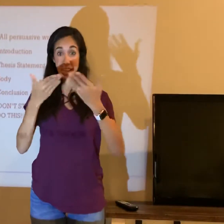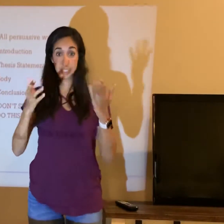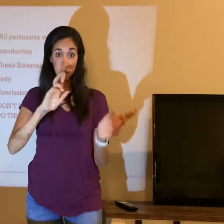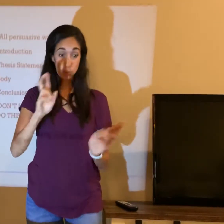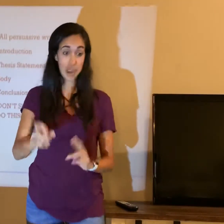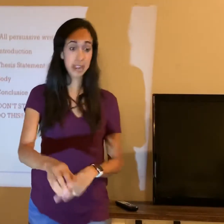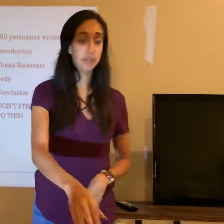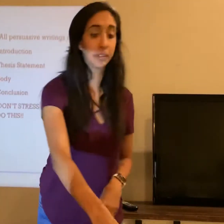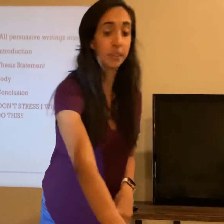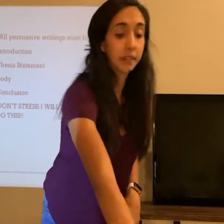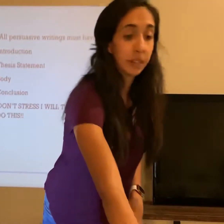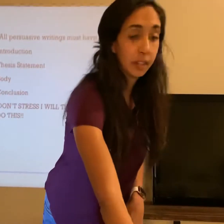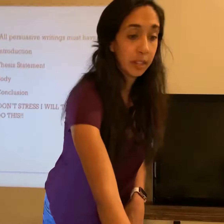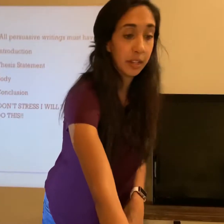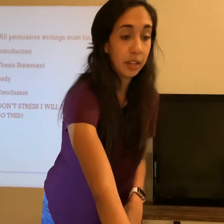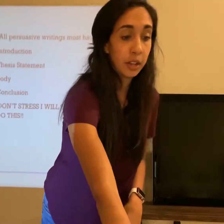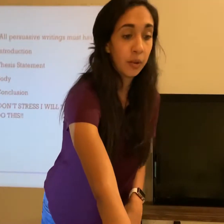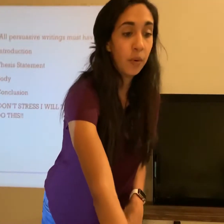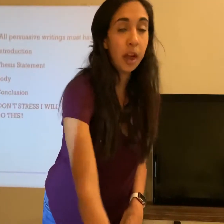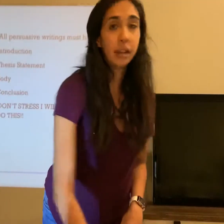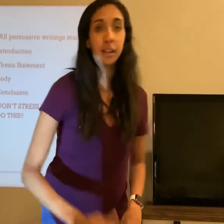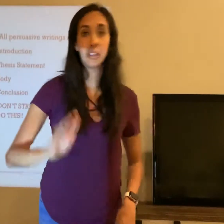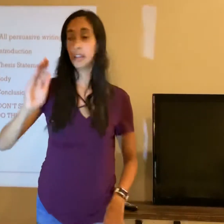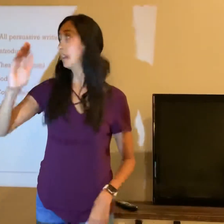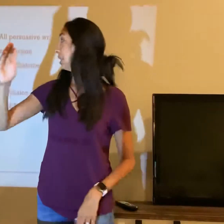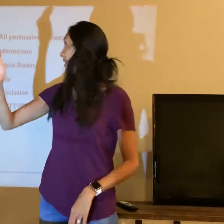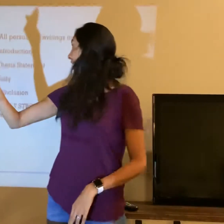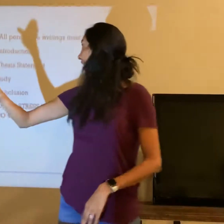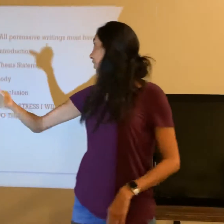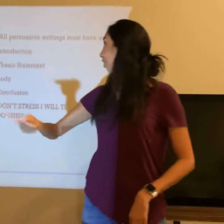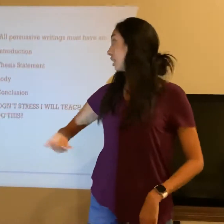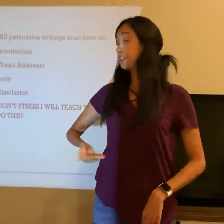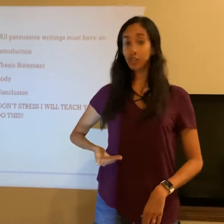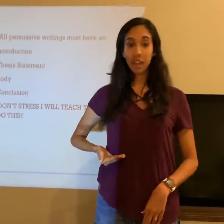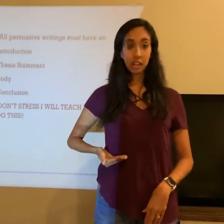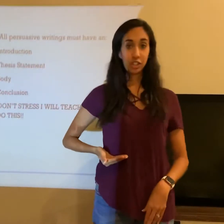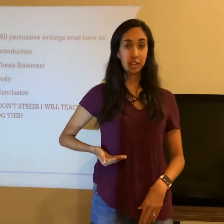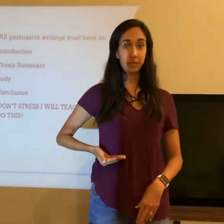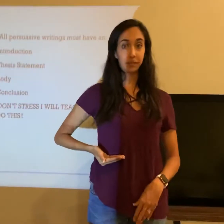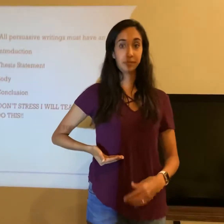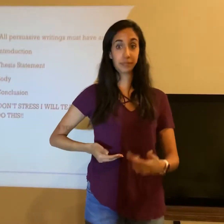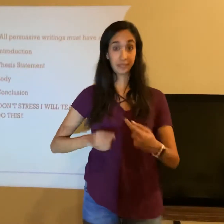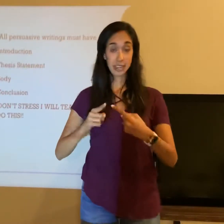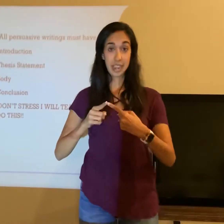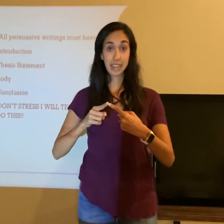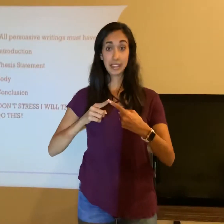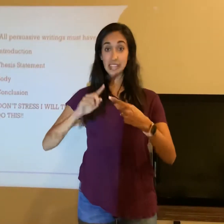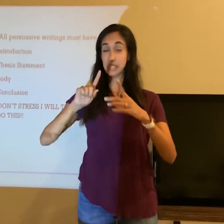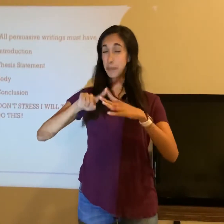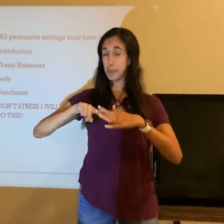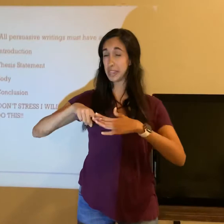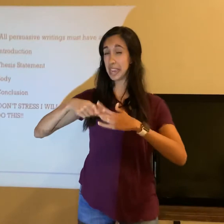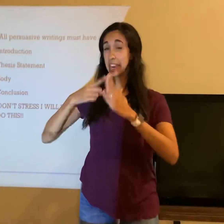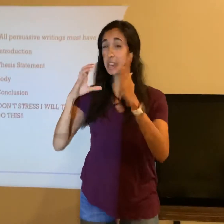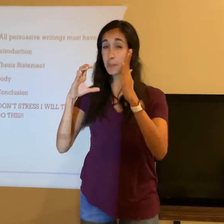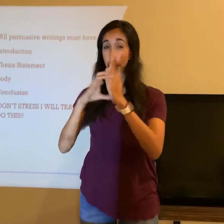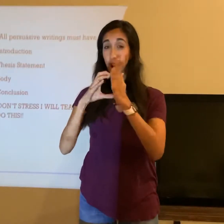Are you ready? One, your introduction, okay? That's the beginning